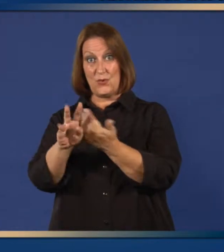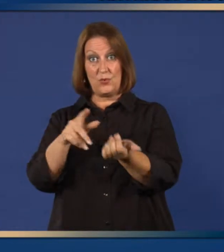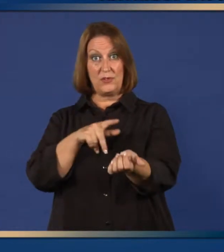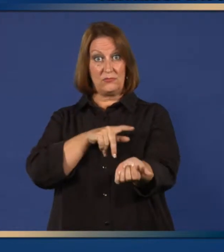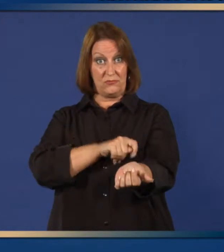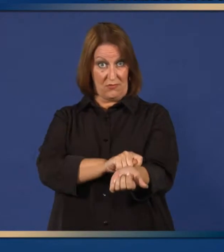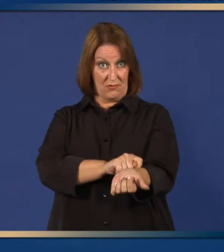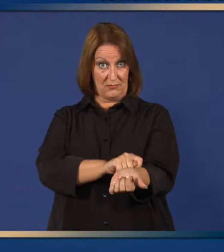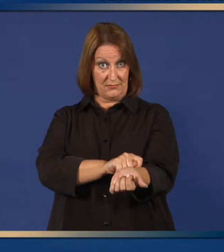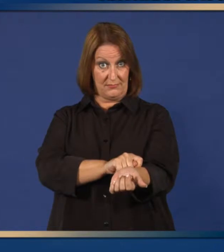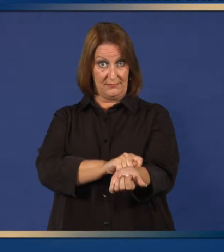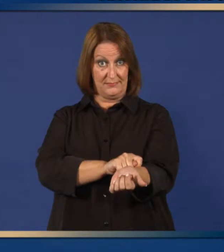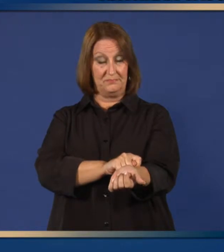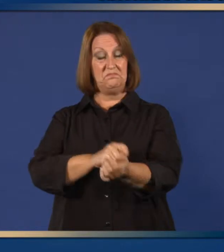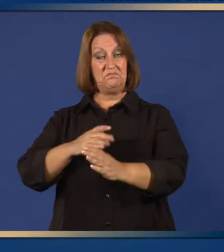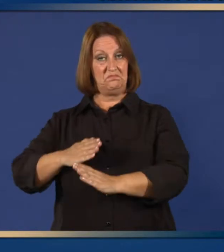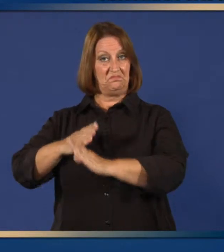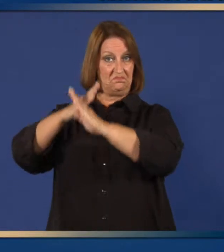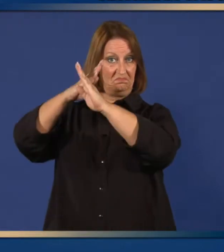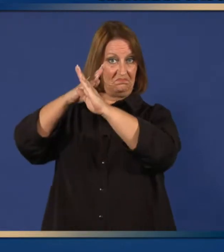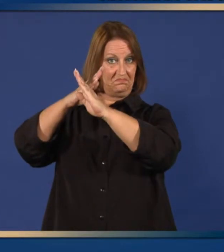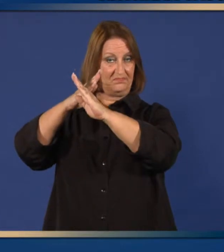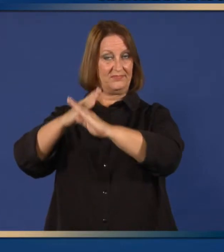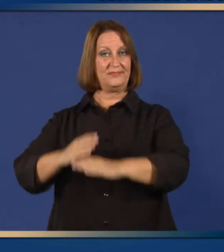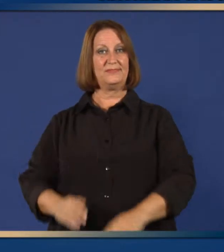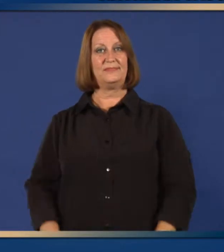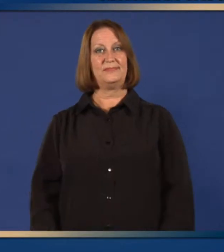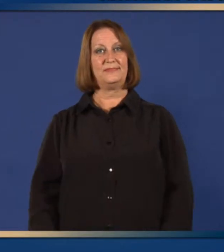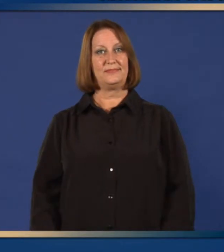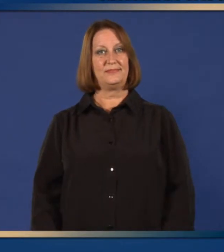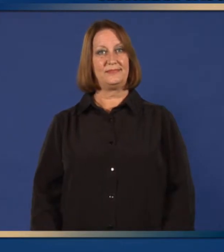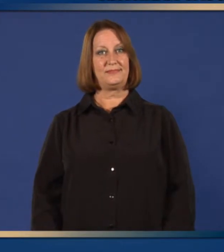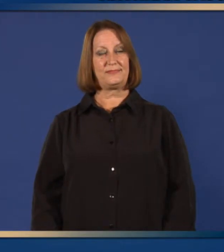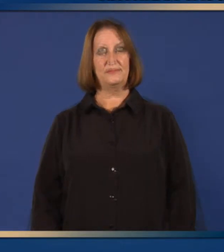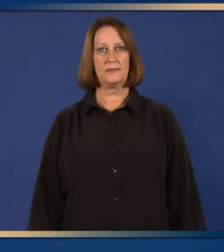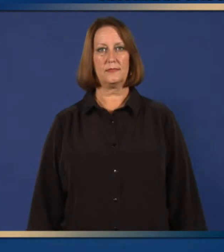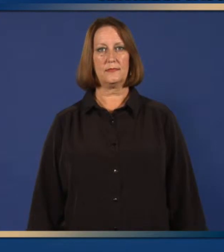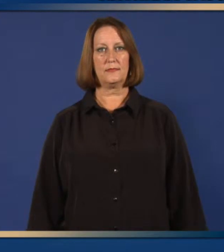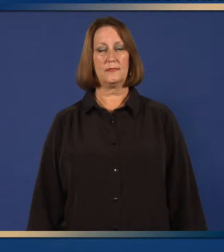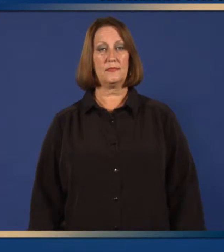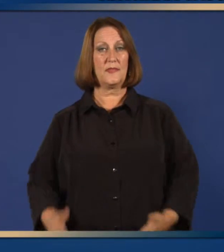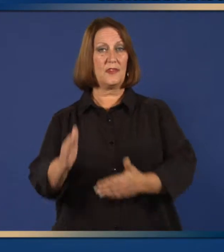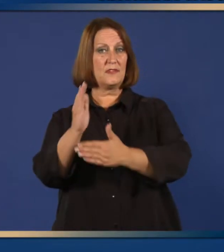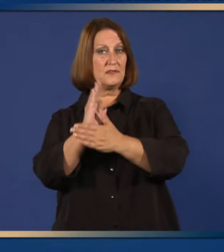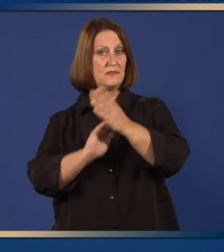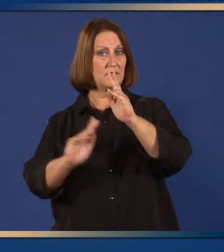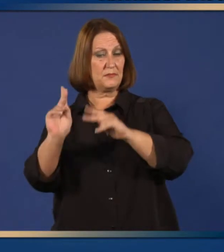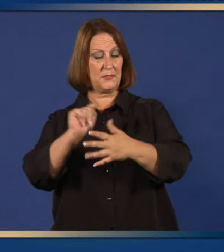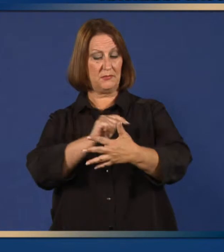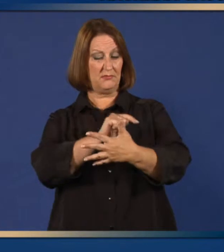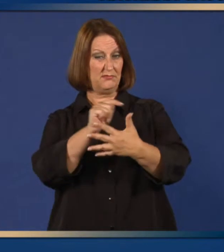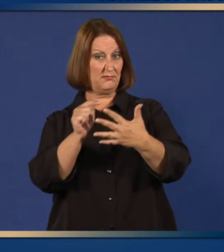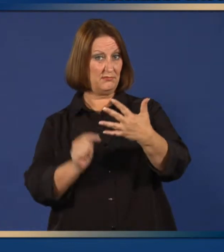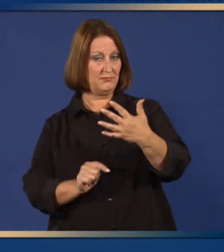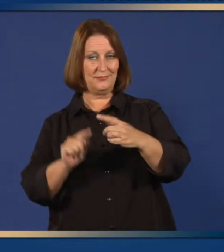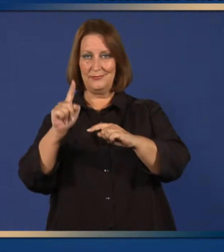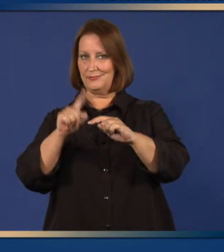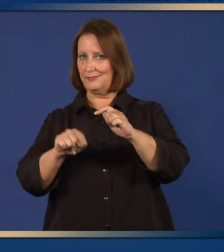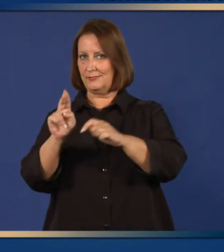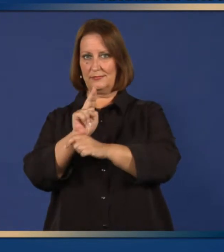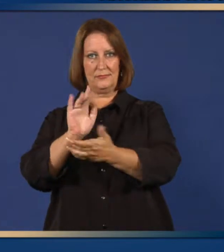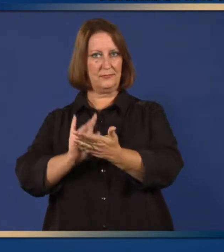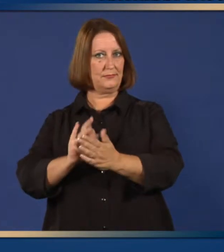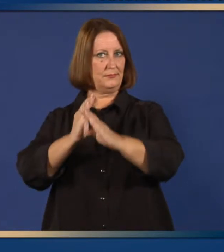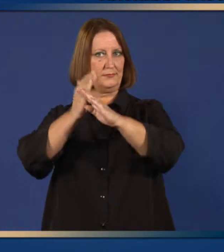third doses given 2 and 4 weeks after the first. 4. Some